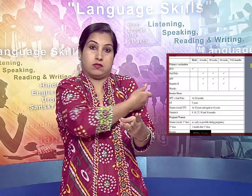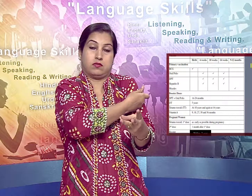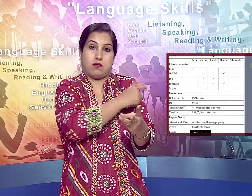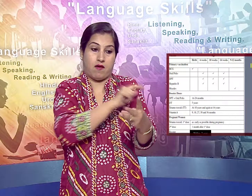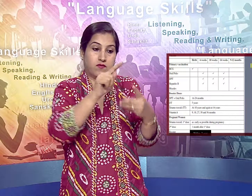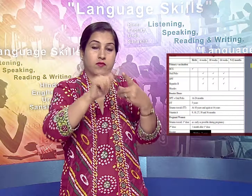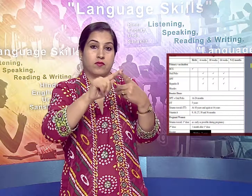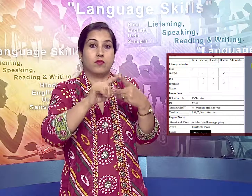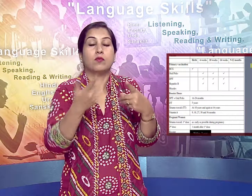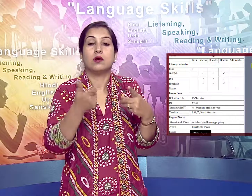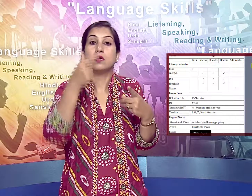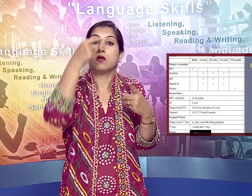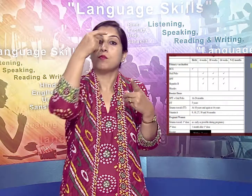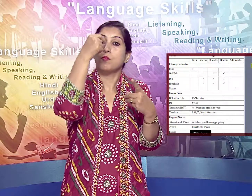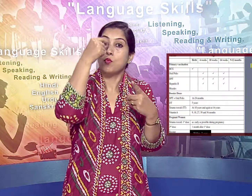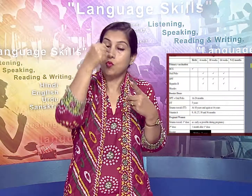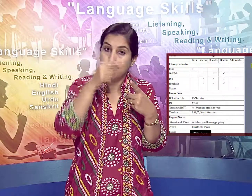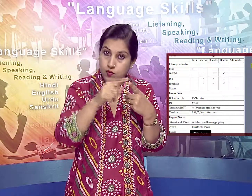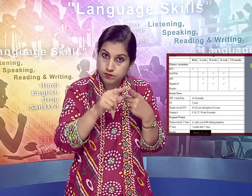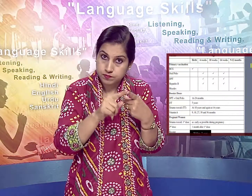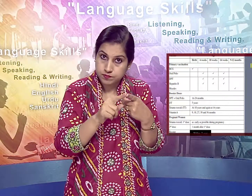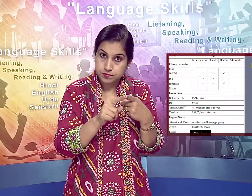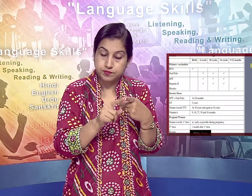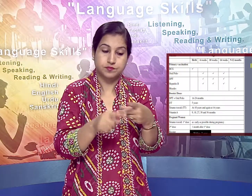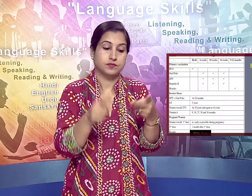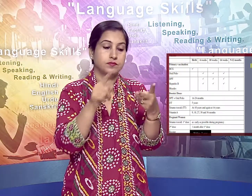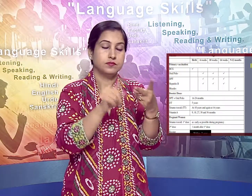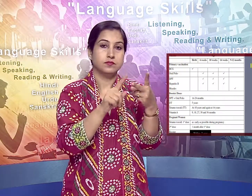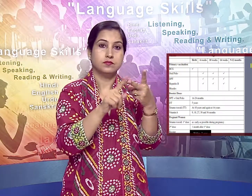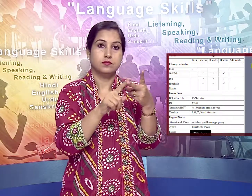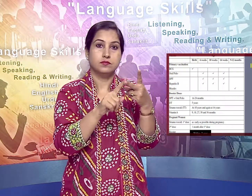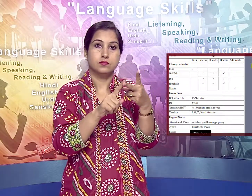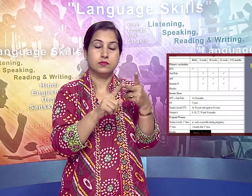repeat of these 3: oral polio drops,